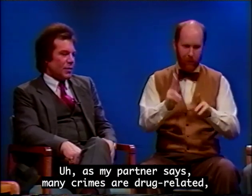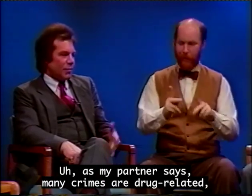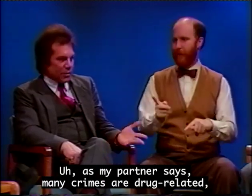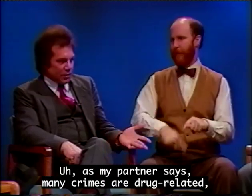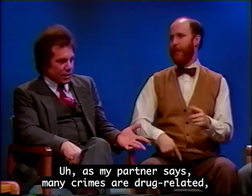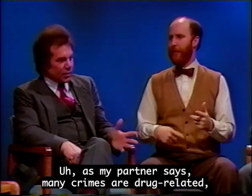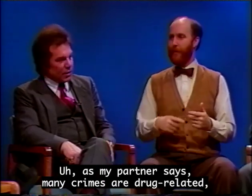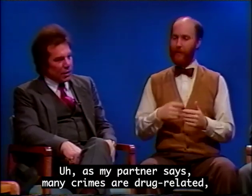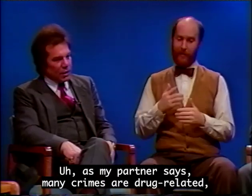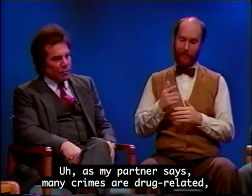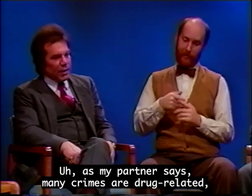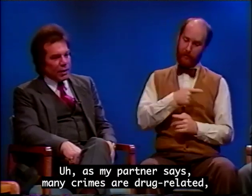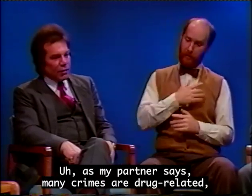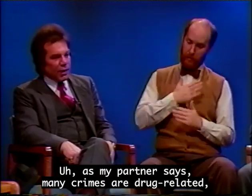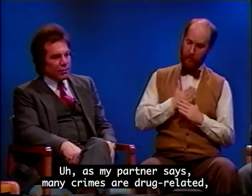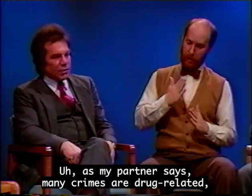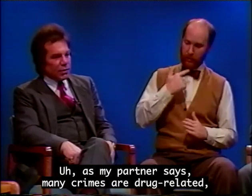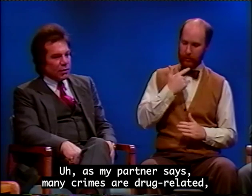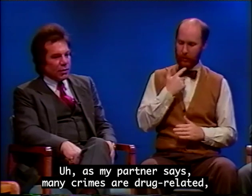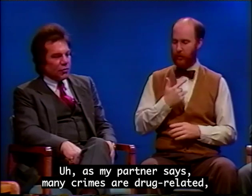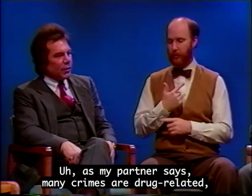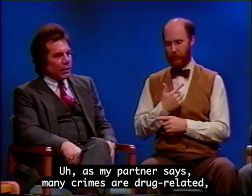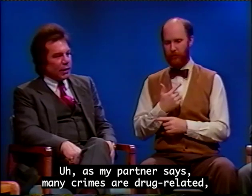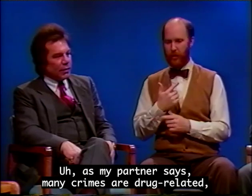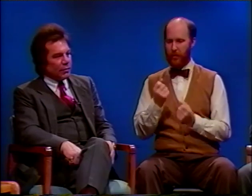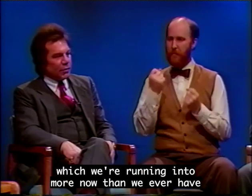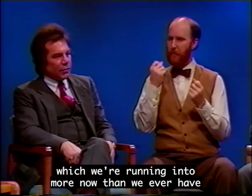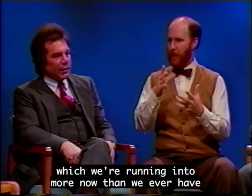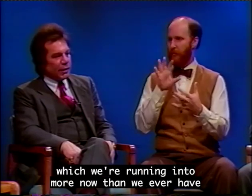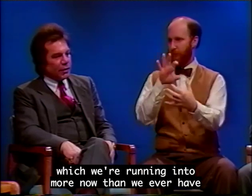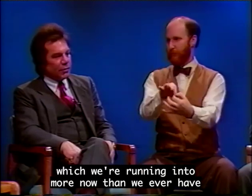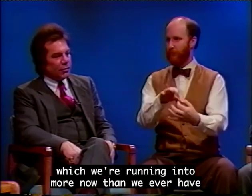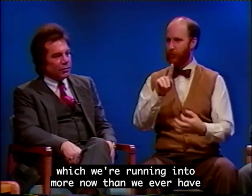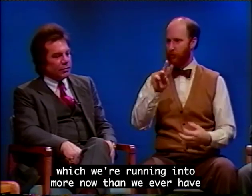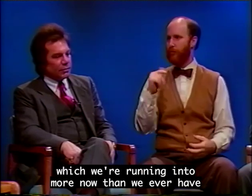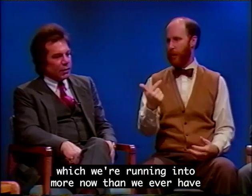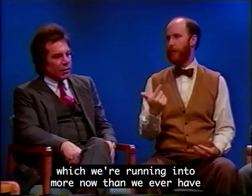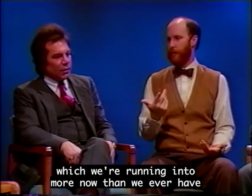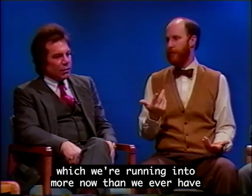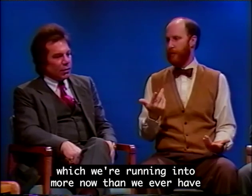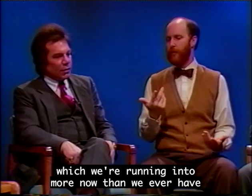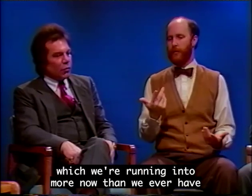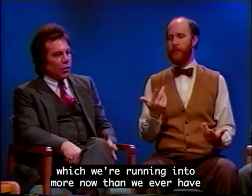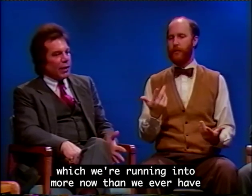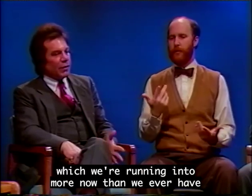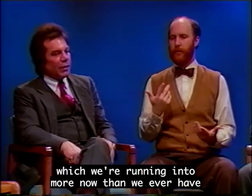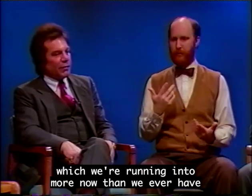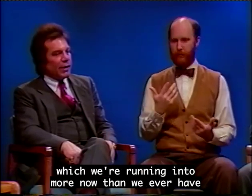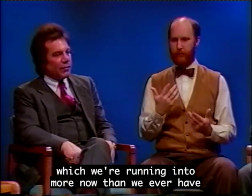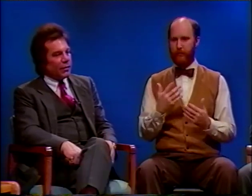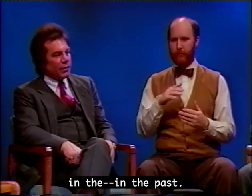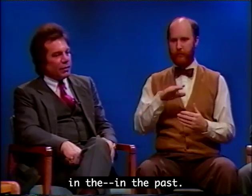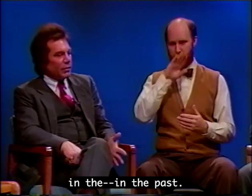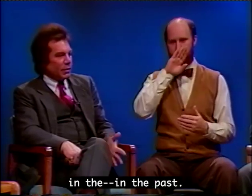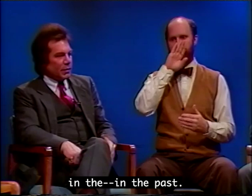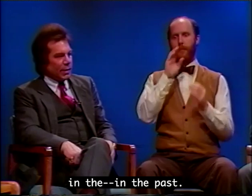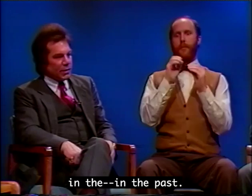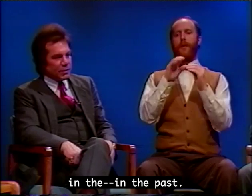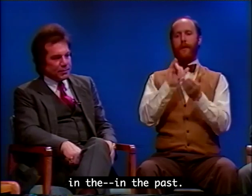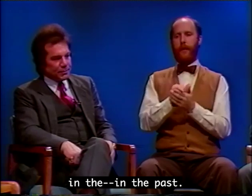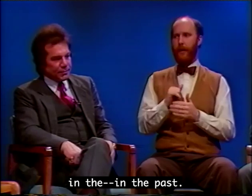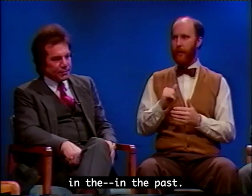As my partner says, many crimes are drug-related, which we're running into more now than we ever have in